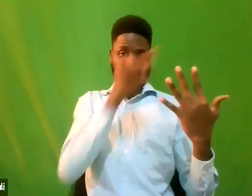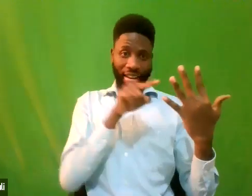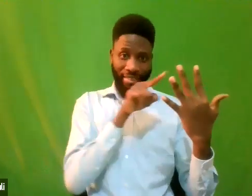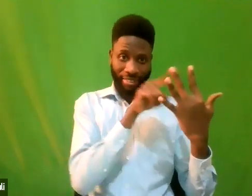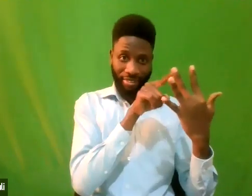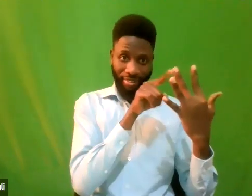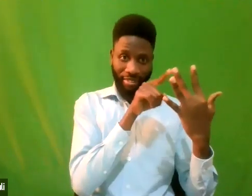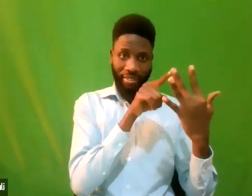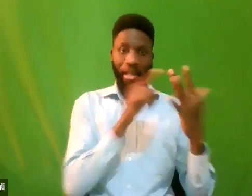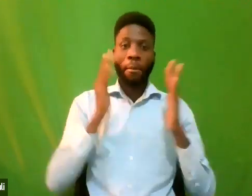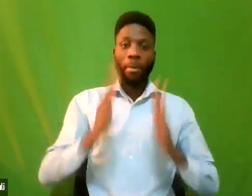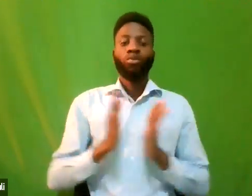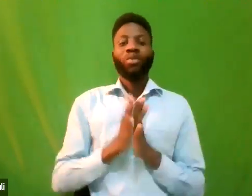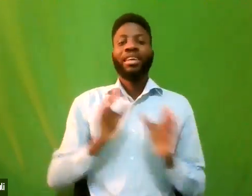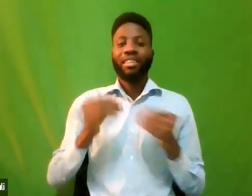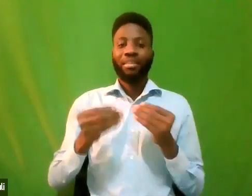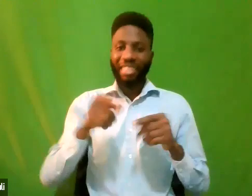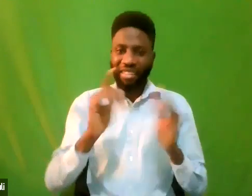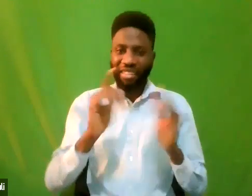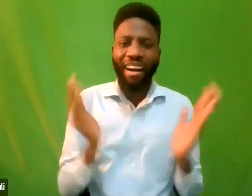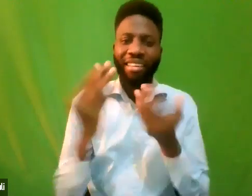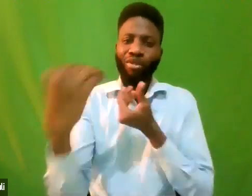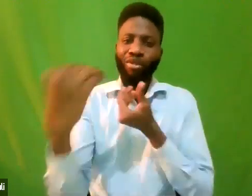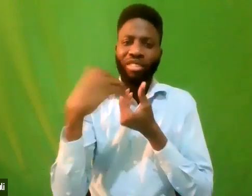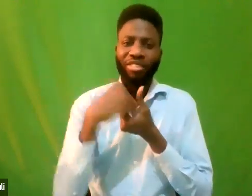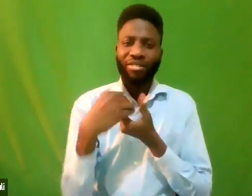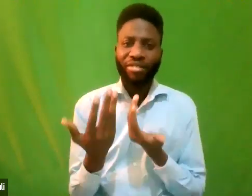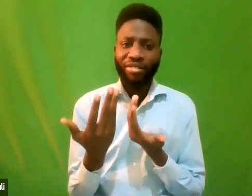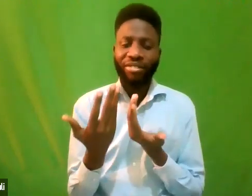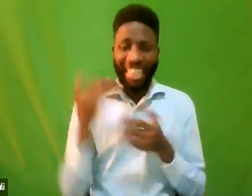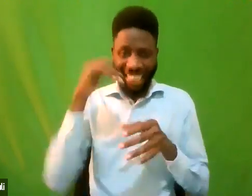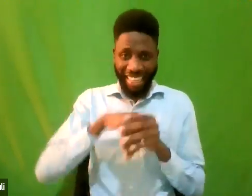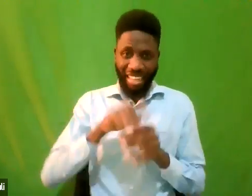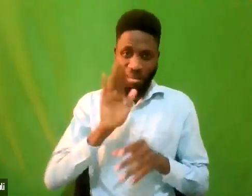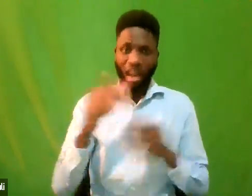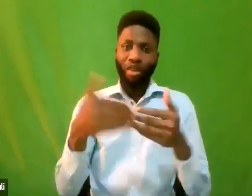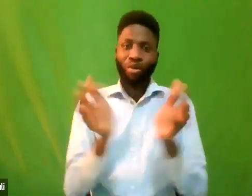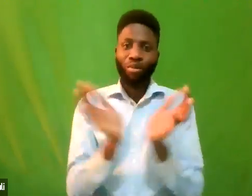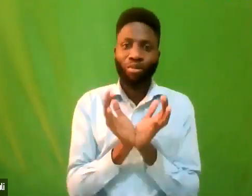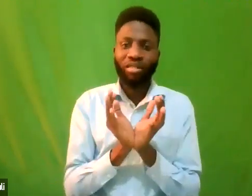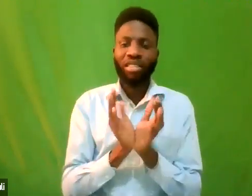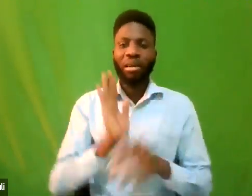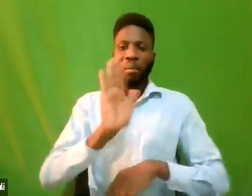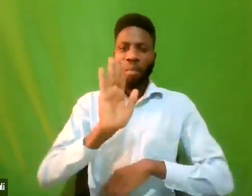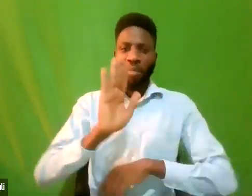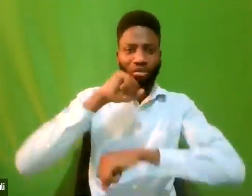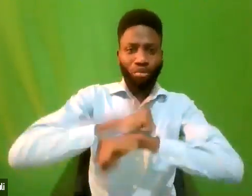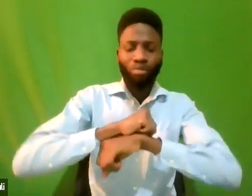You Promote inclusiveness in your community, in your school, in your workplace,